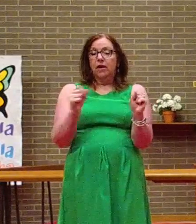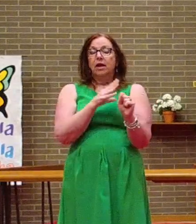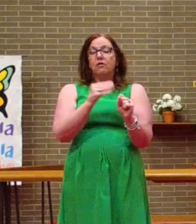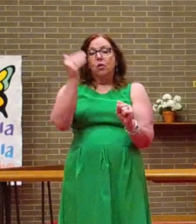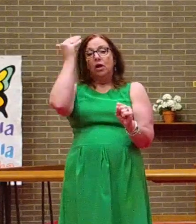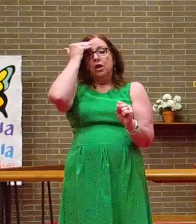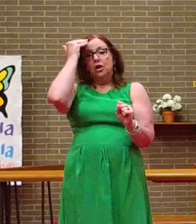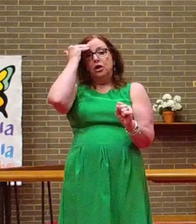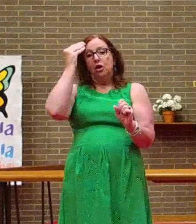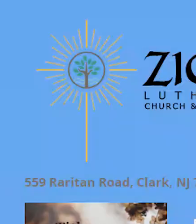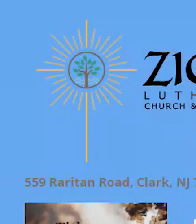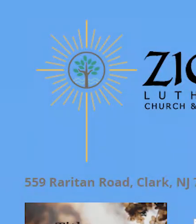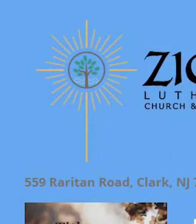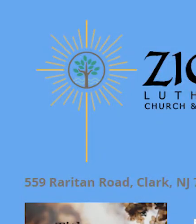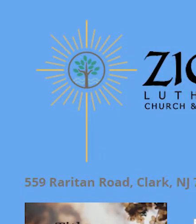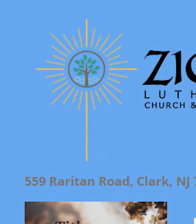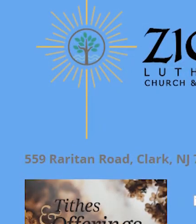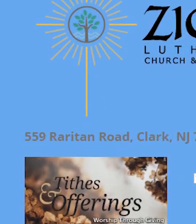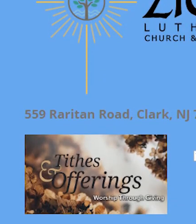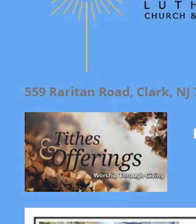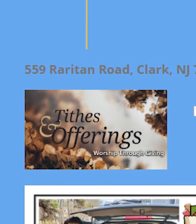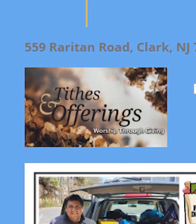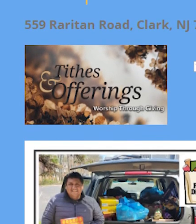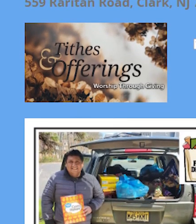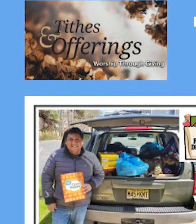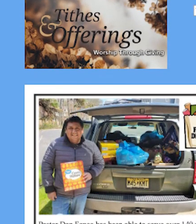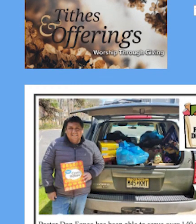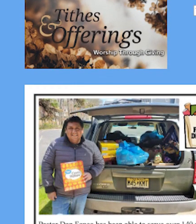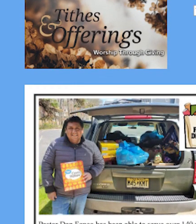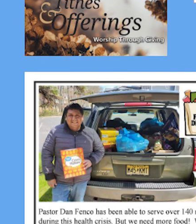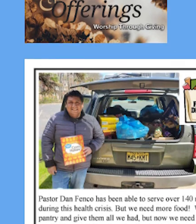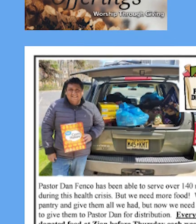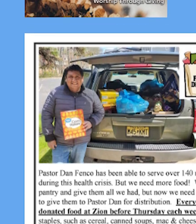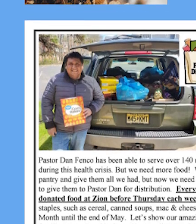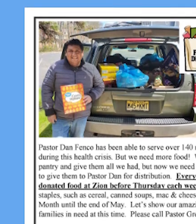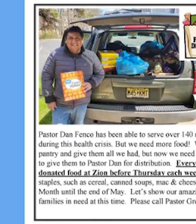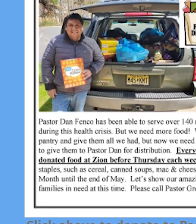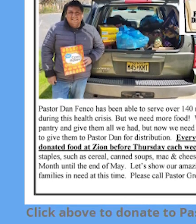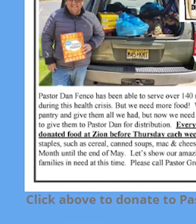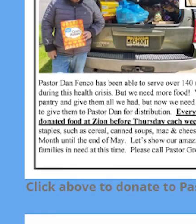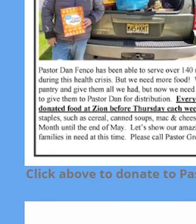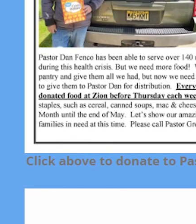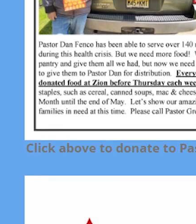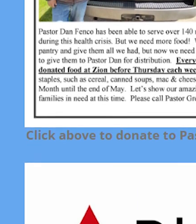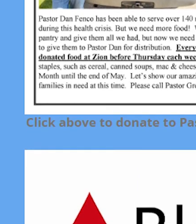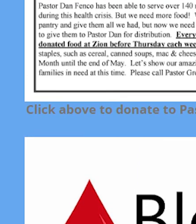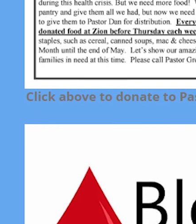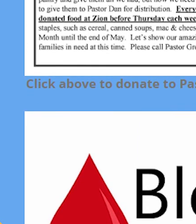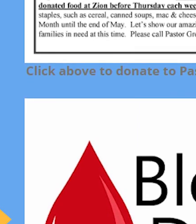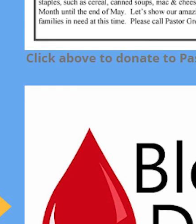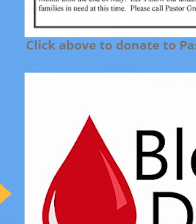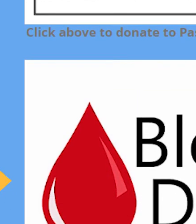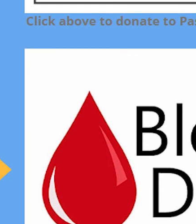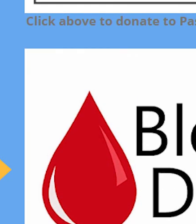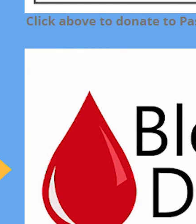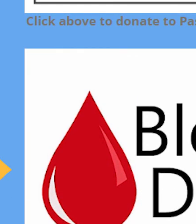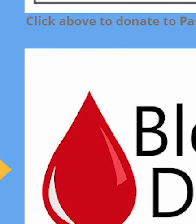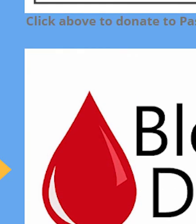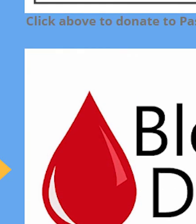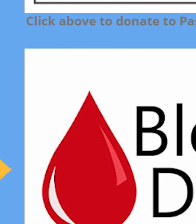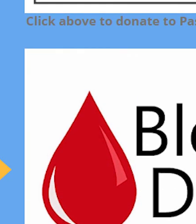more information, check out our website. We are accepting people who sign up beforehand